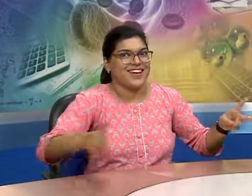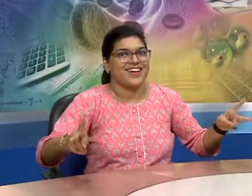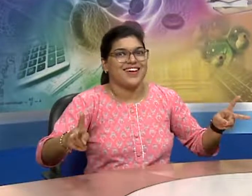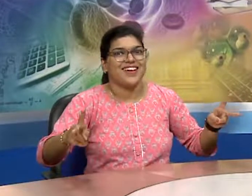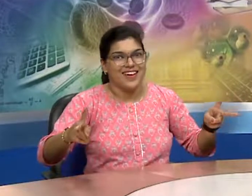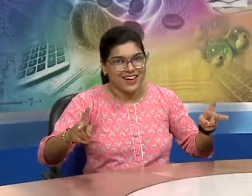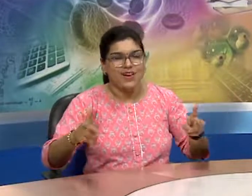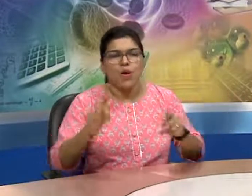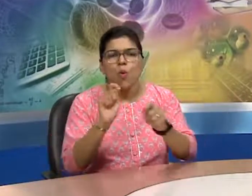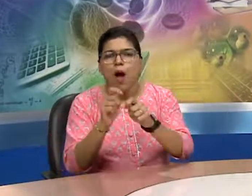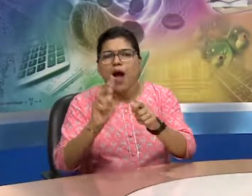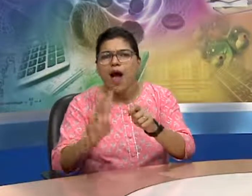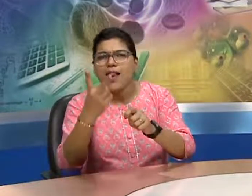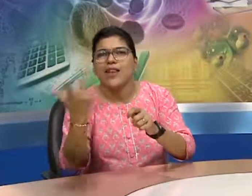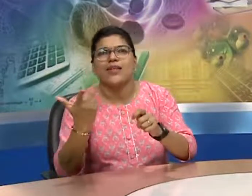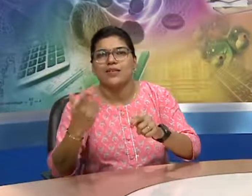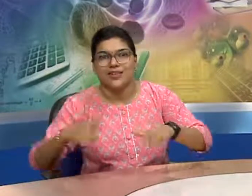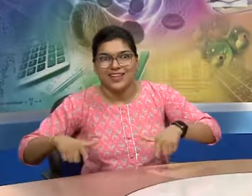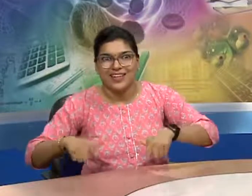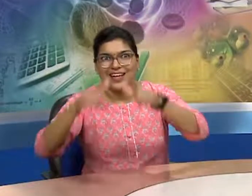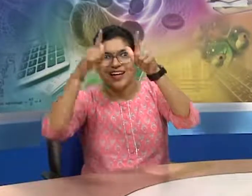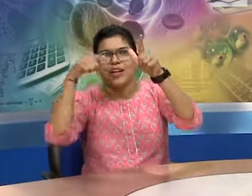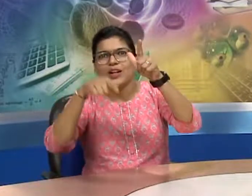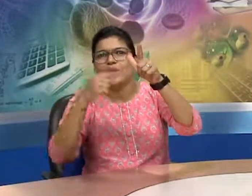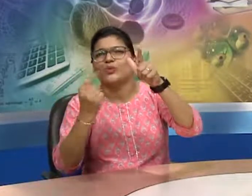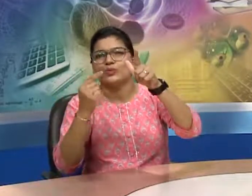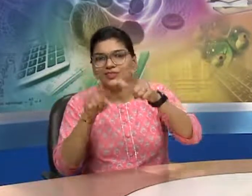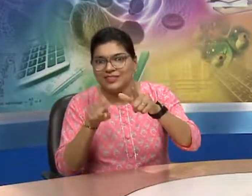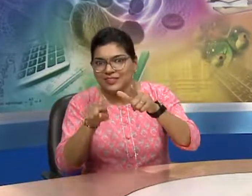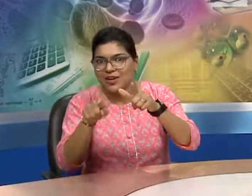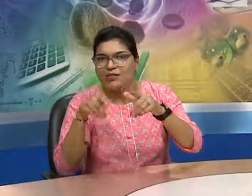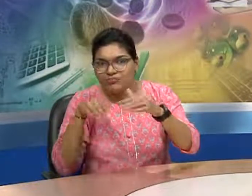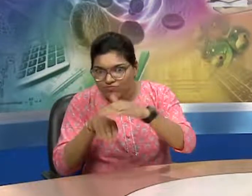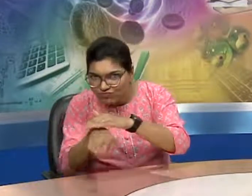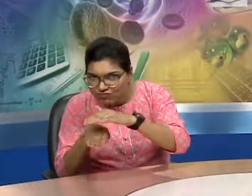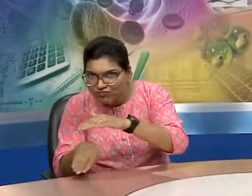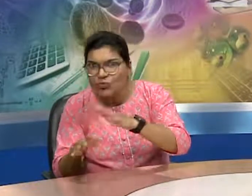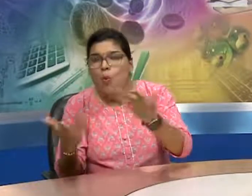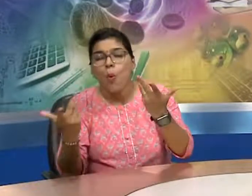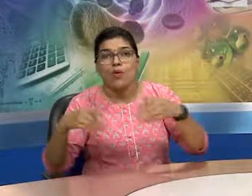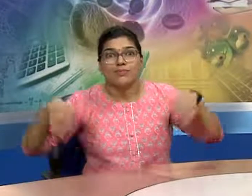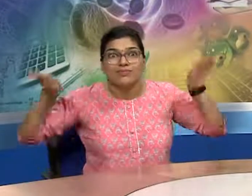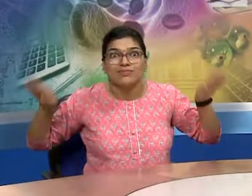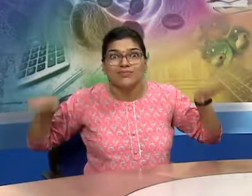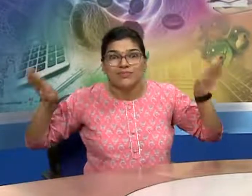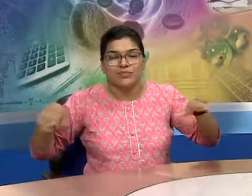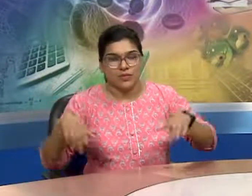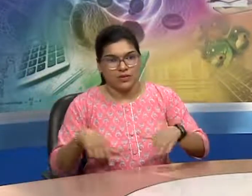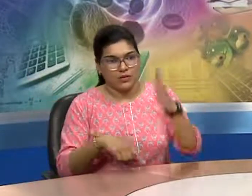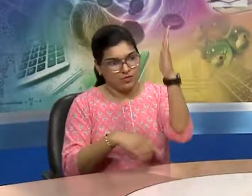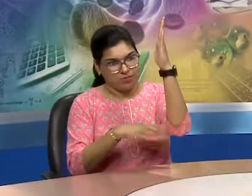species, they have a common habitat. like